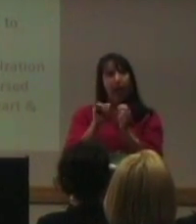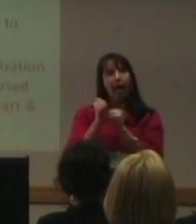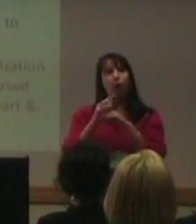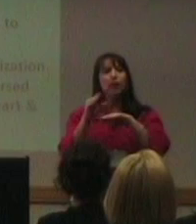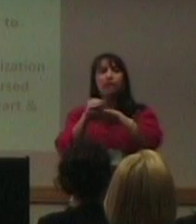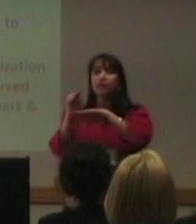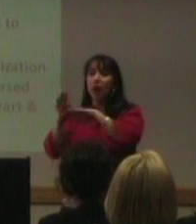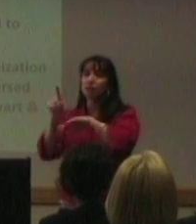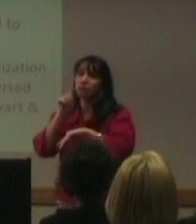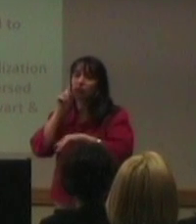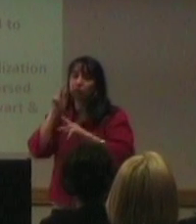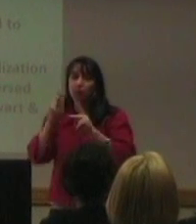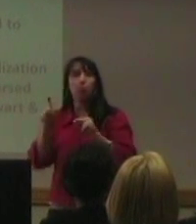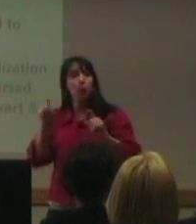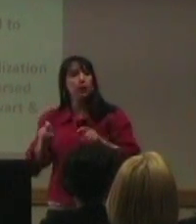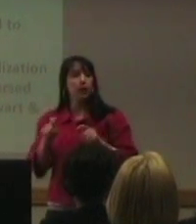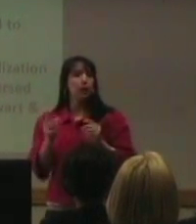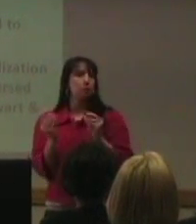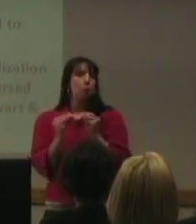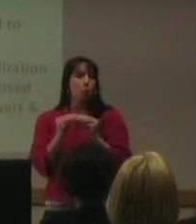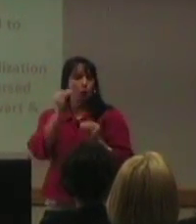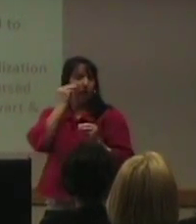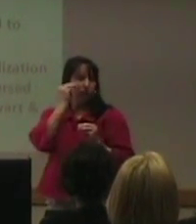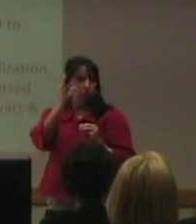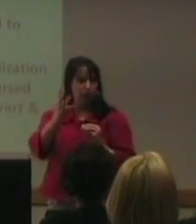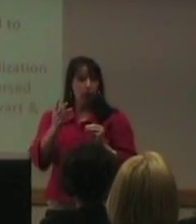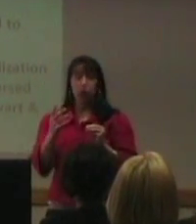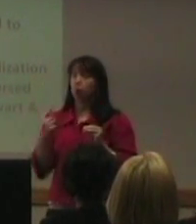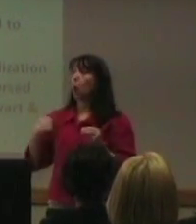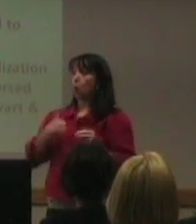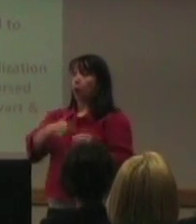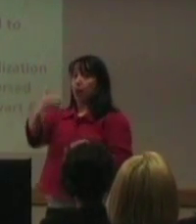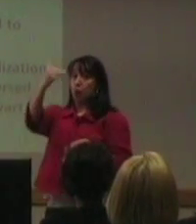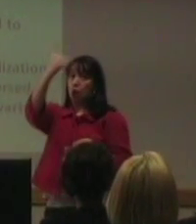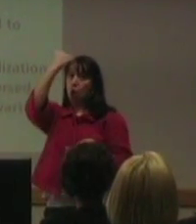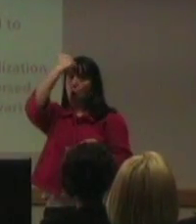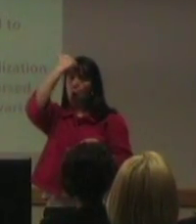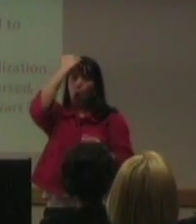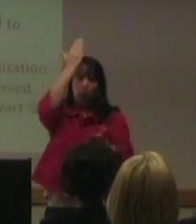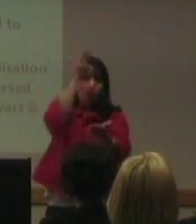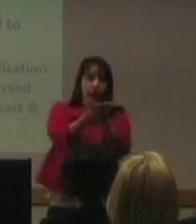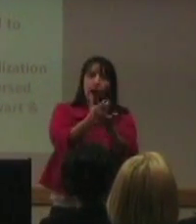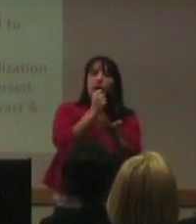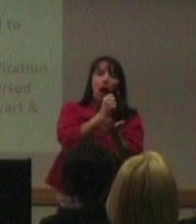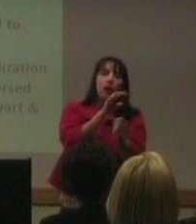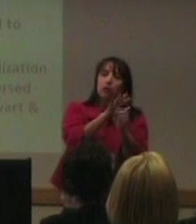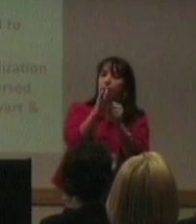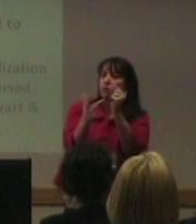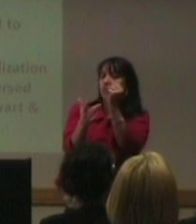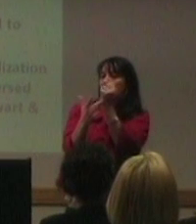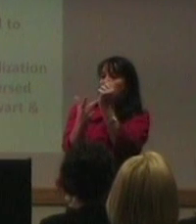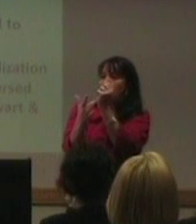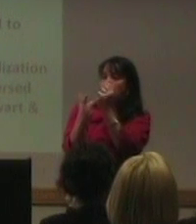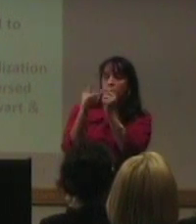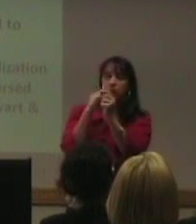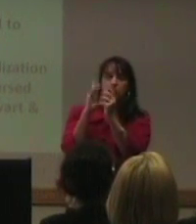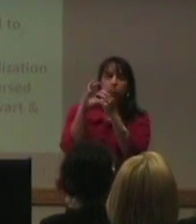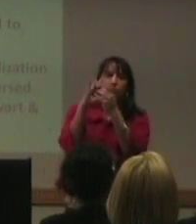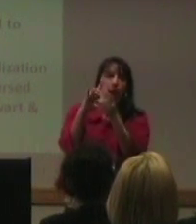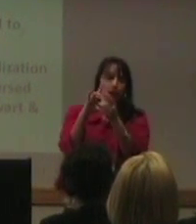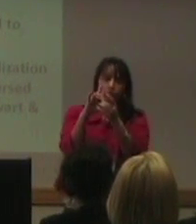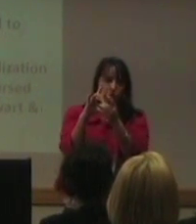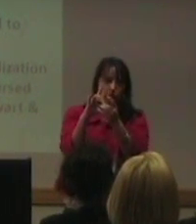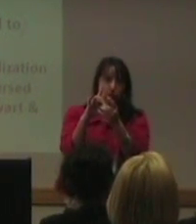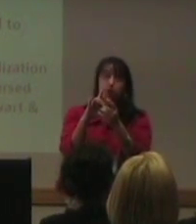sports. Most of the research is on how to advise deaf people. So we need more information. We know